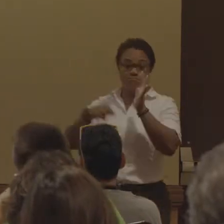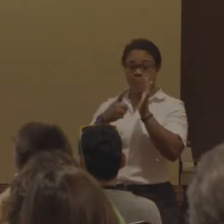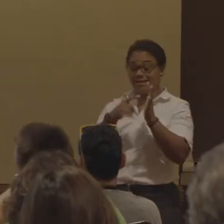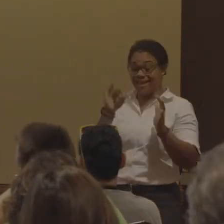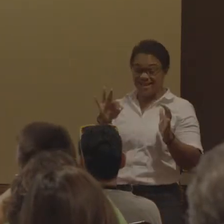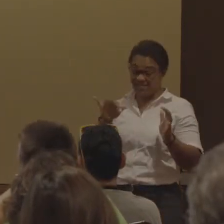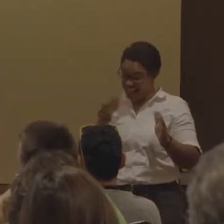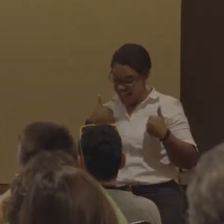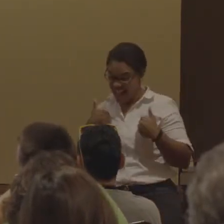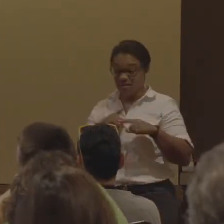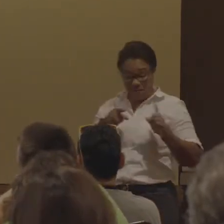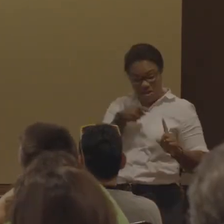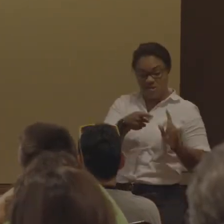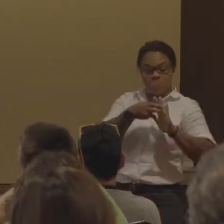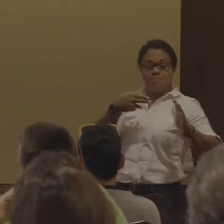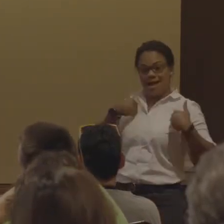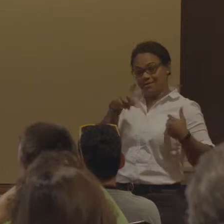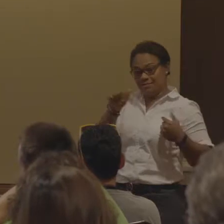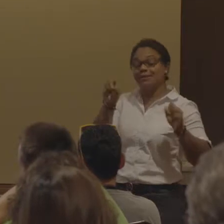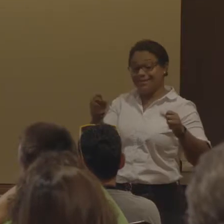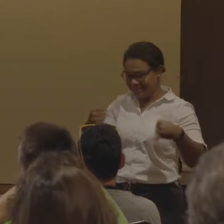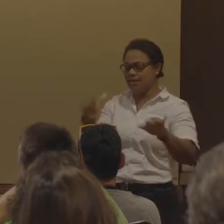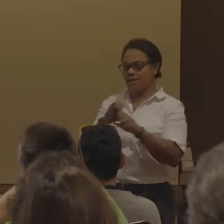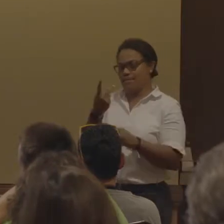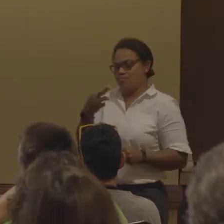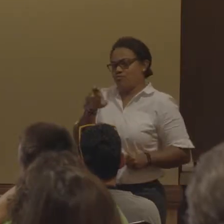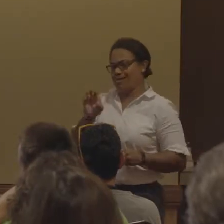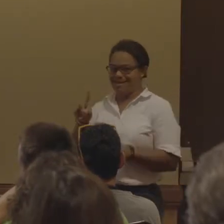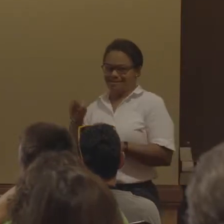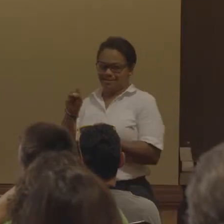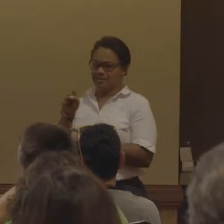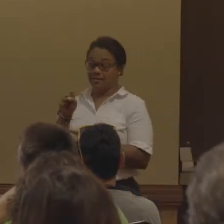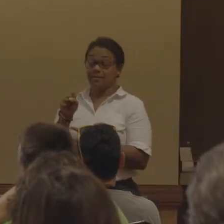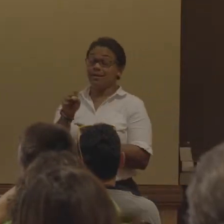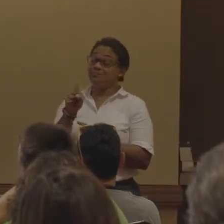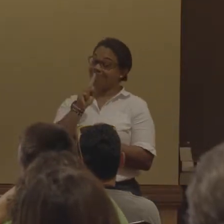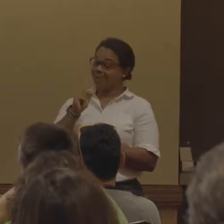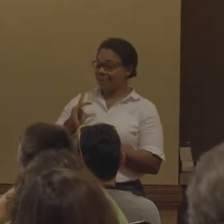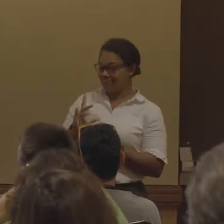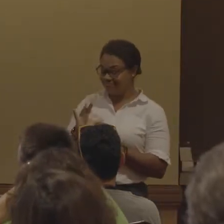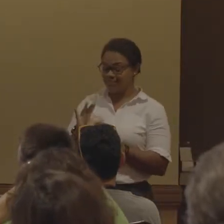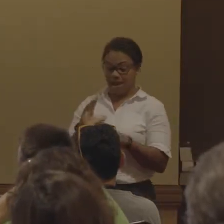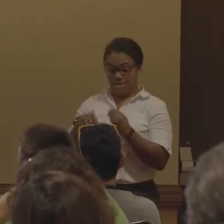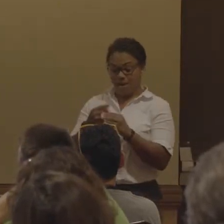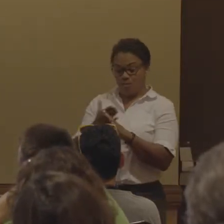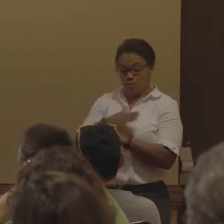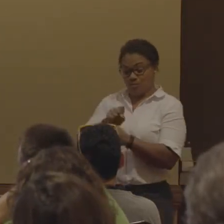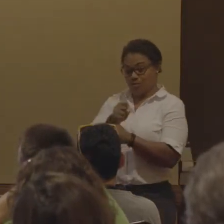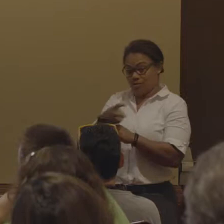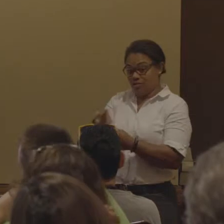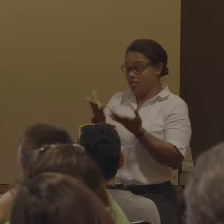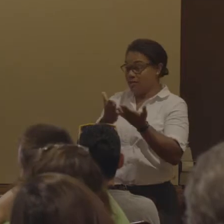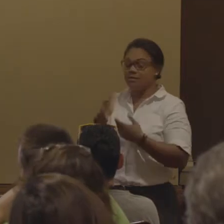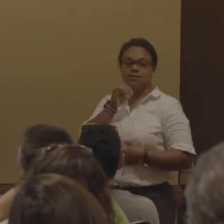having a disability, they can still receive the pre-employment transition services. The best part about the pre-employment transition services is you don't